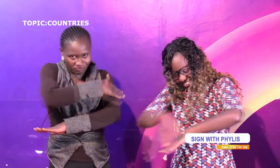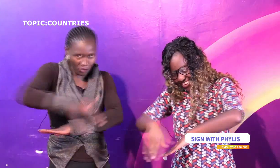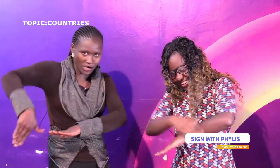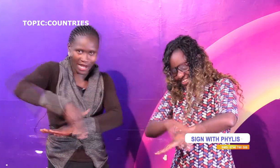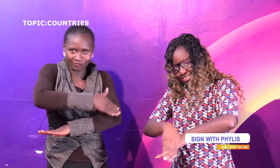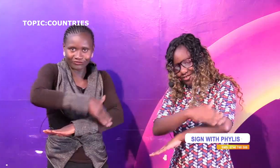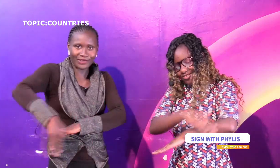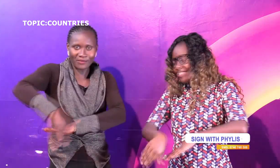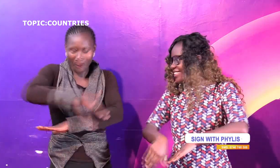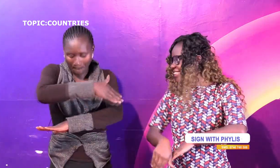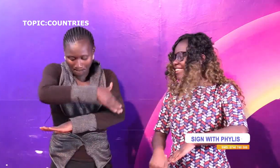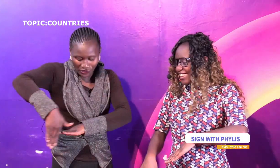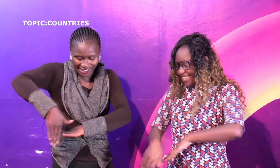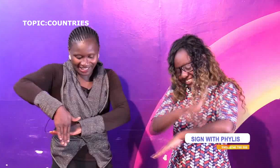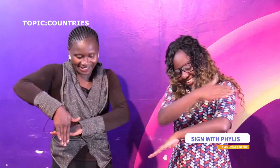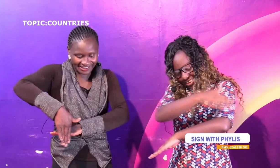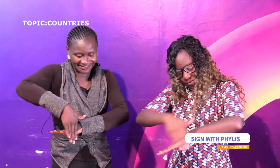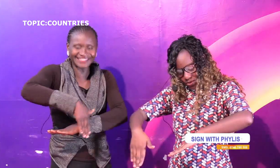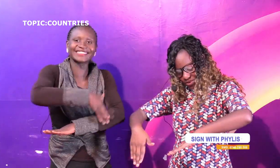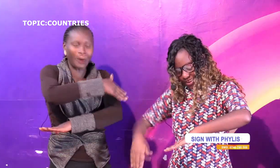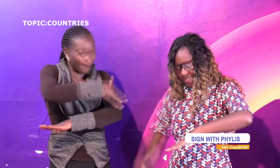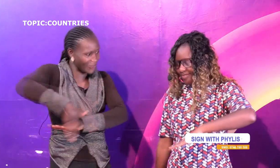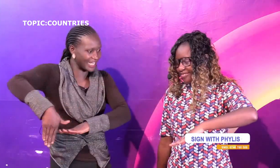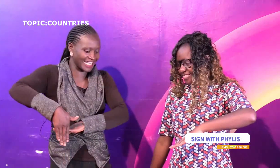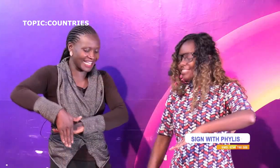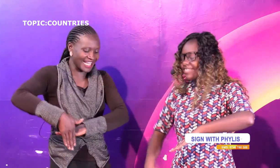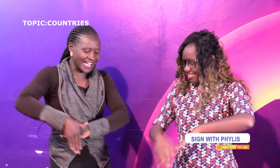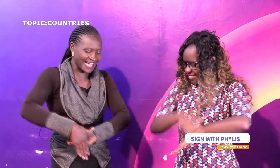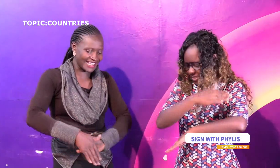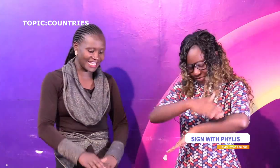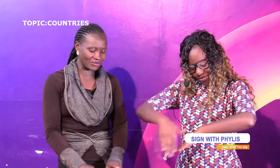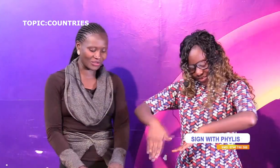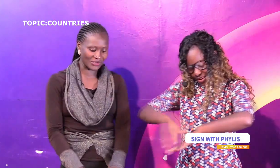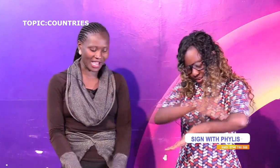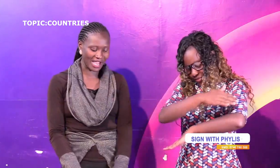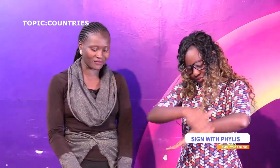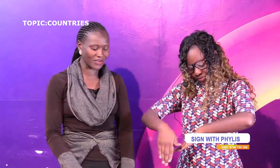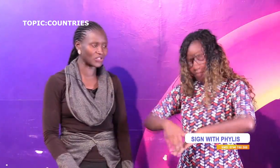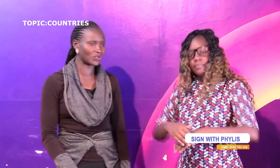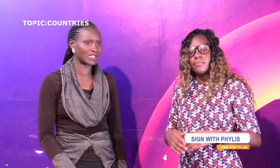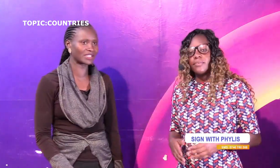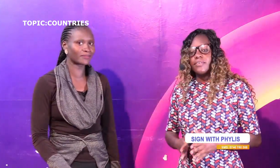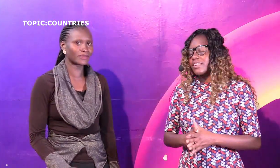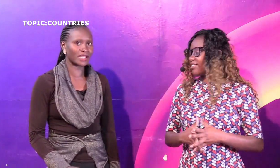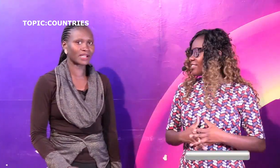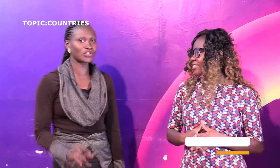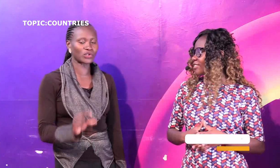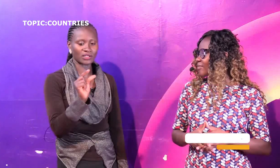Border. Interesting. Border. And then also have region. Region. Using